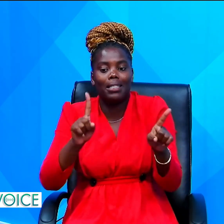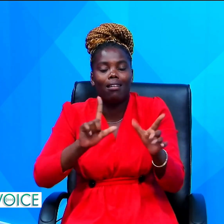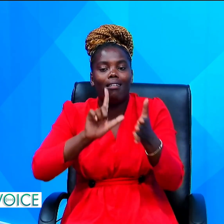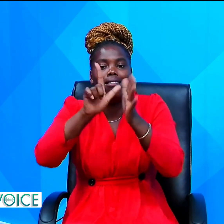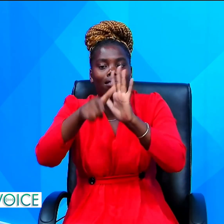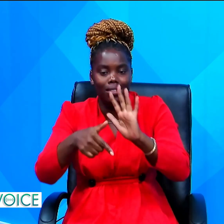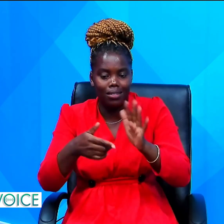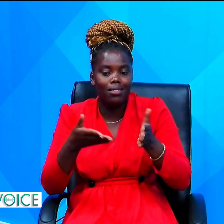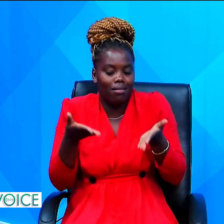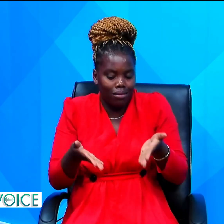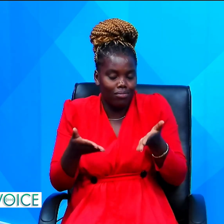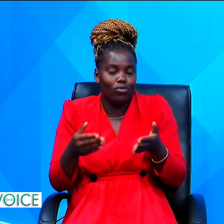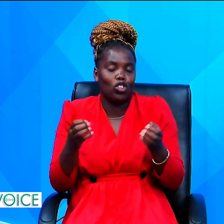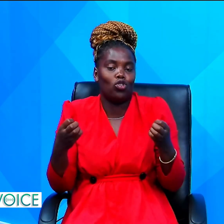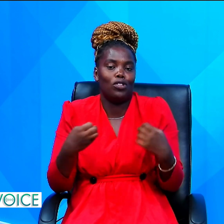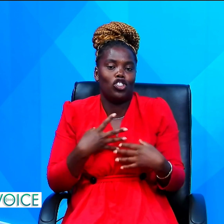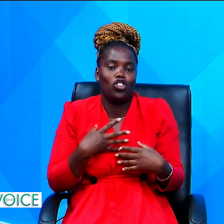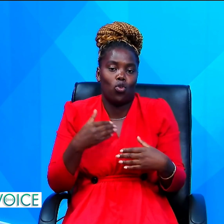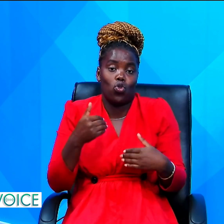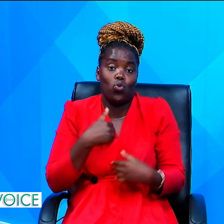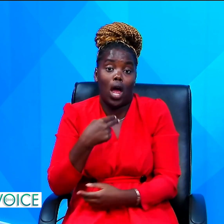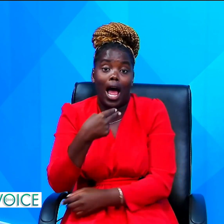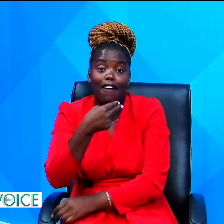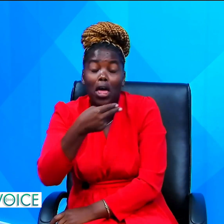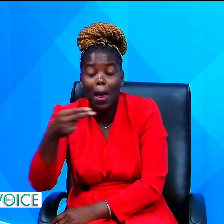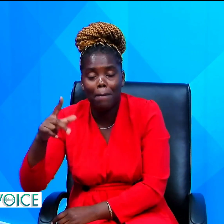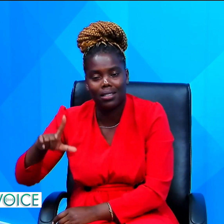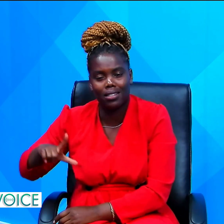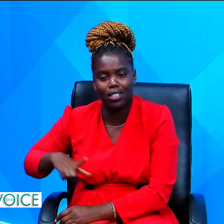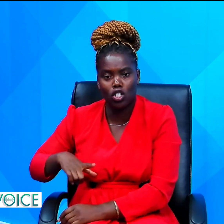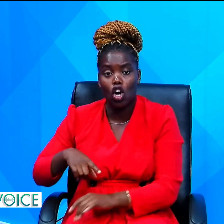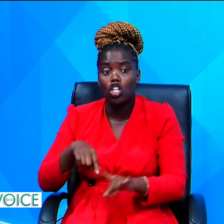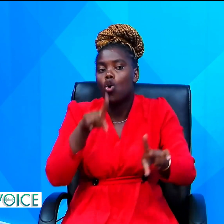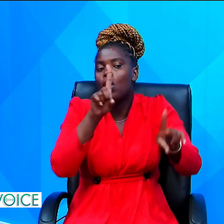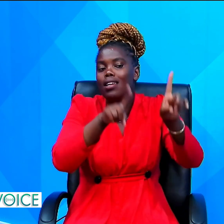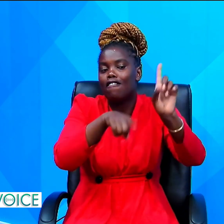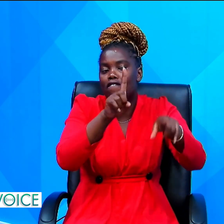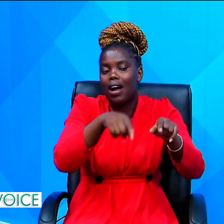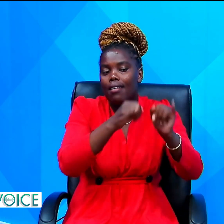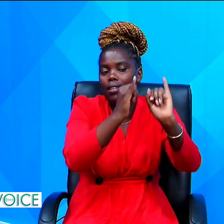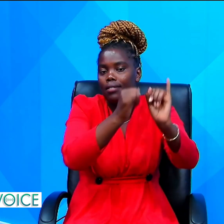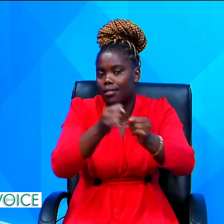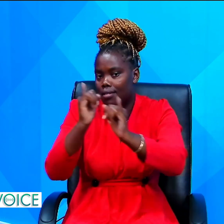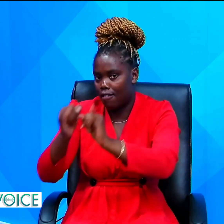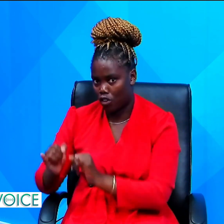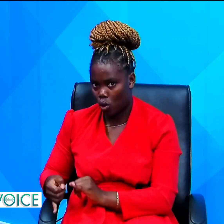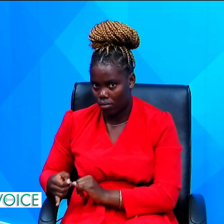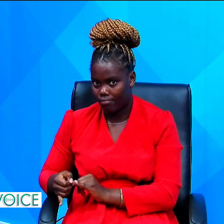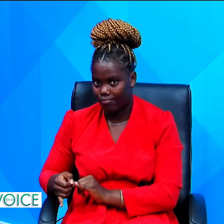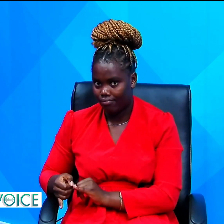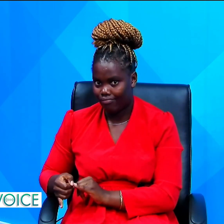symptoms, you can be shocked that you have hepatitis. So it varies through the individuals.